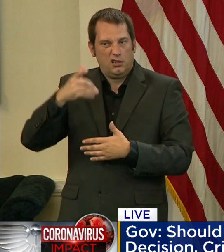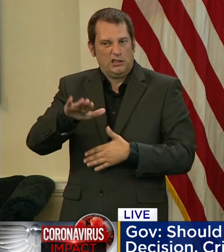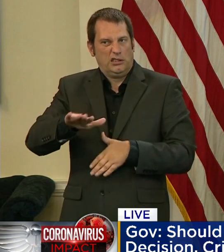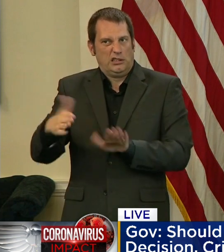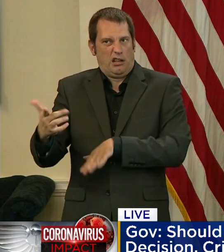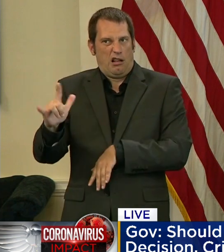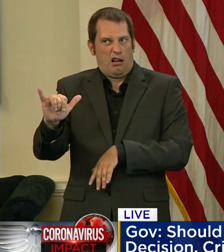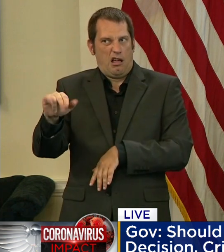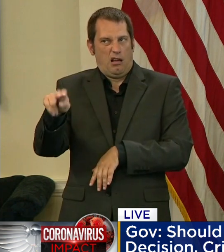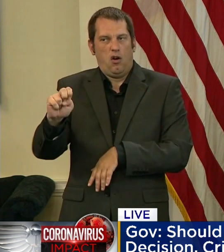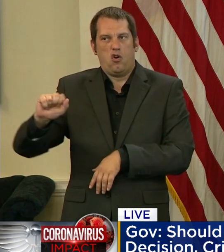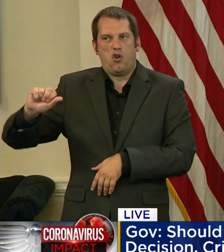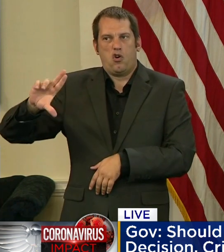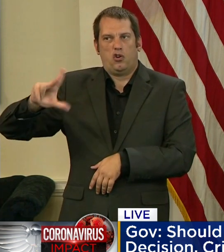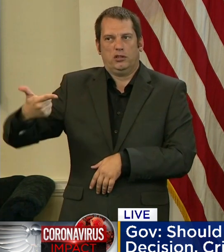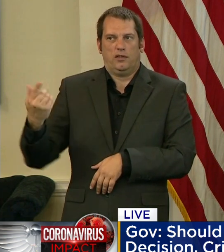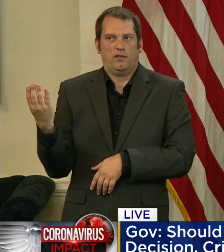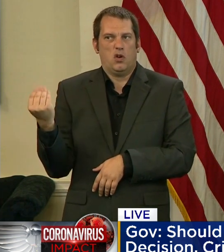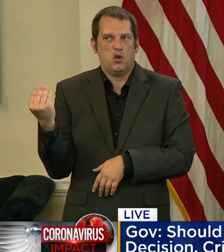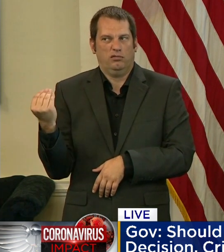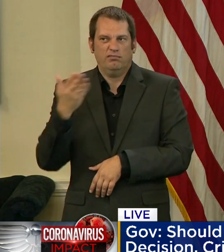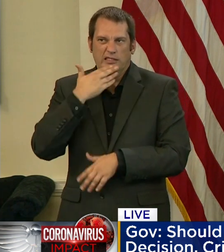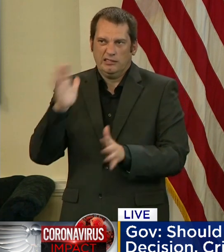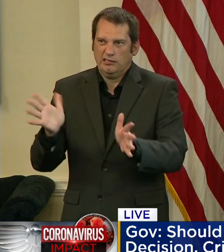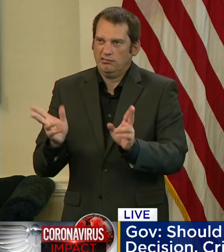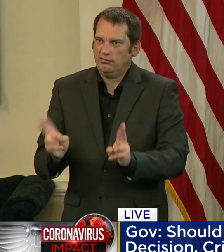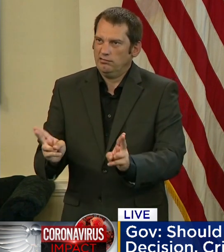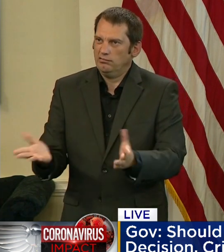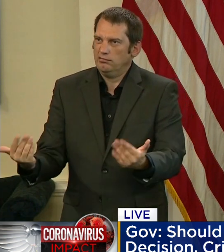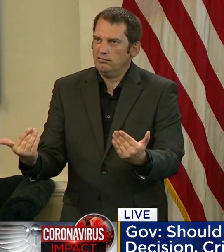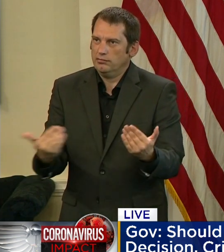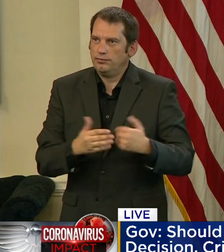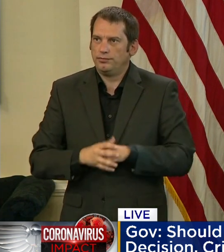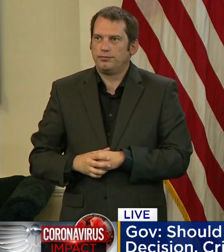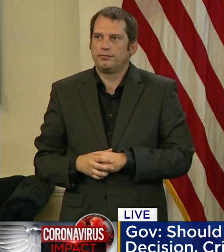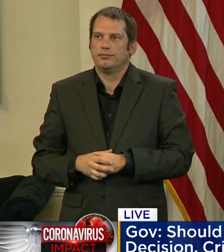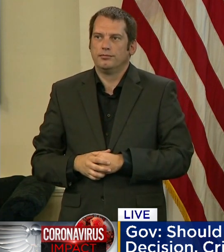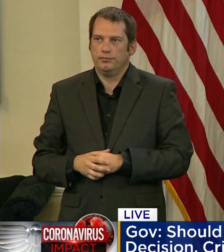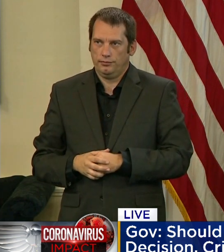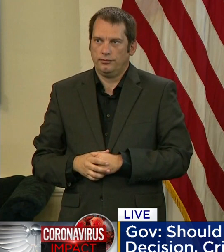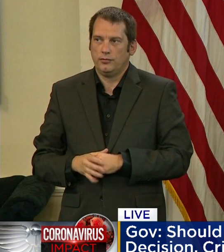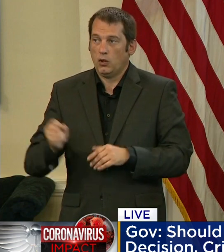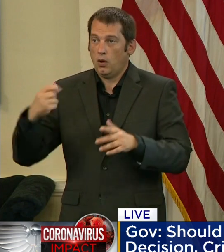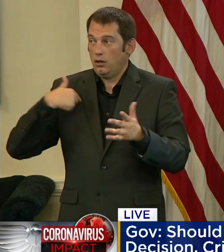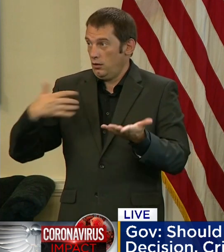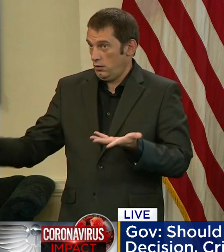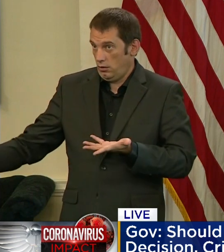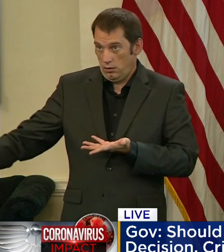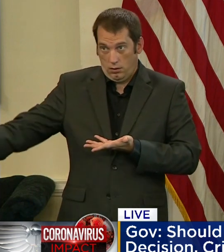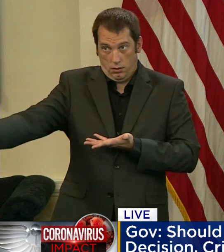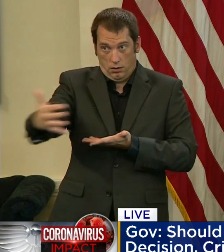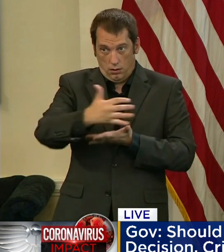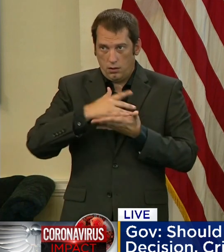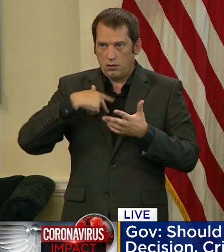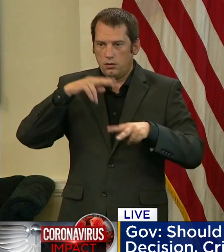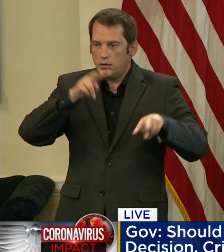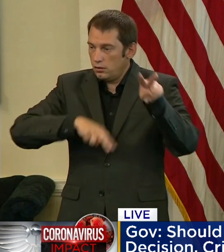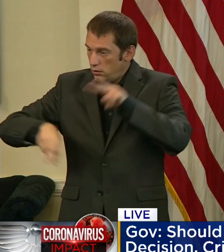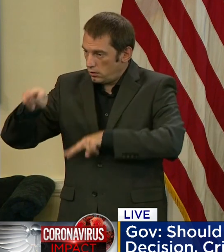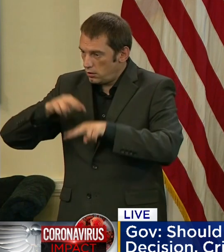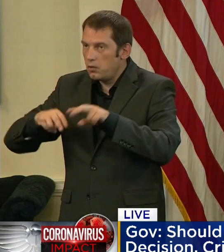long. Karen Salmon and the State Board of Ed is working with all of them. But I don't think any final decisions have been made in any counties. And